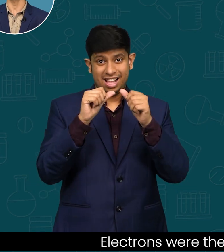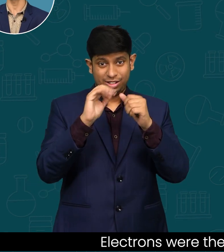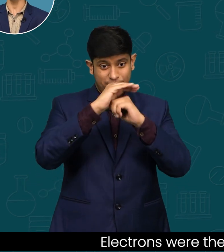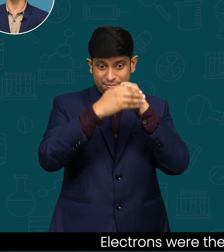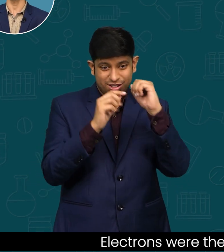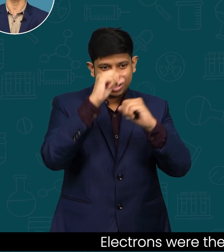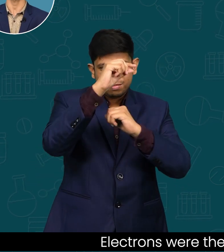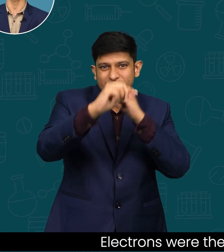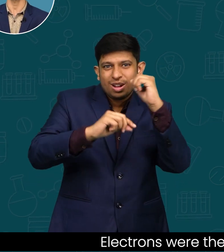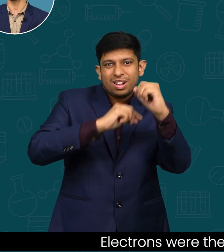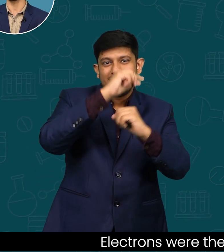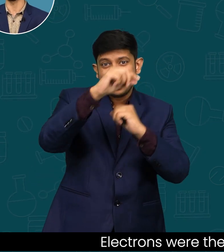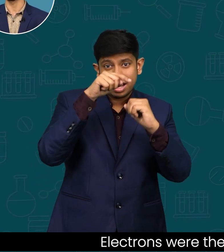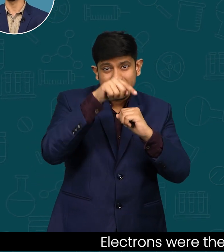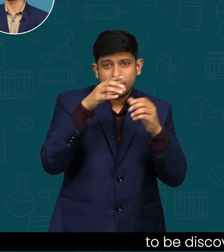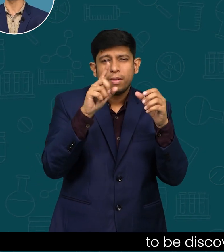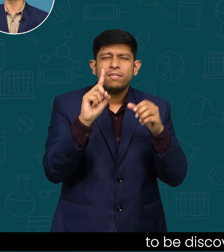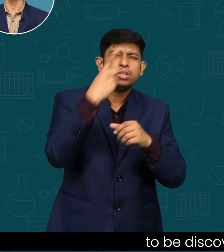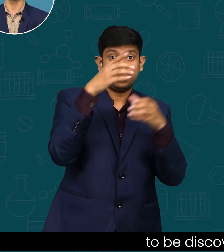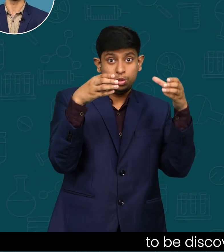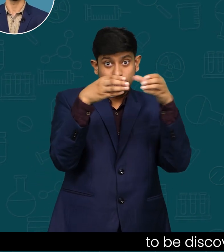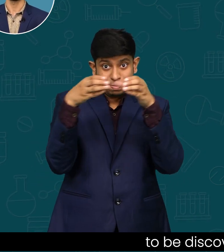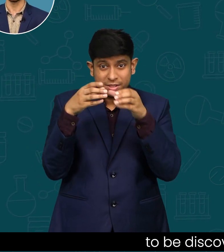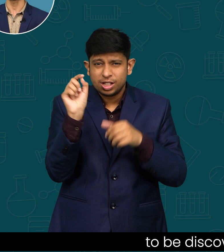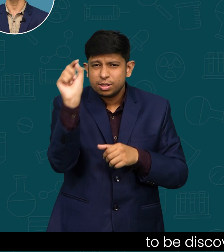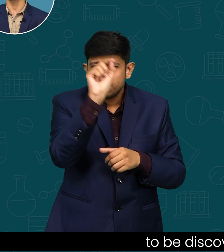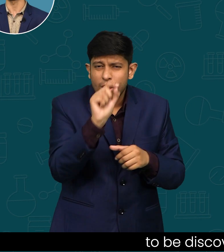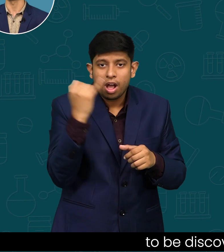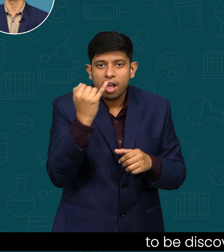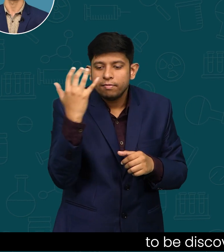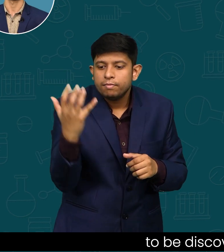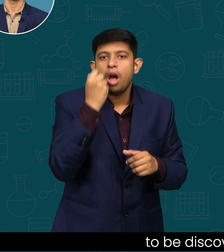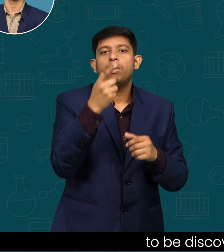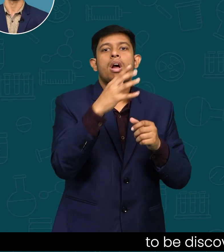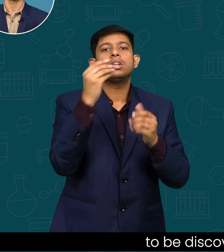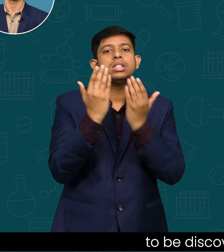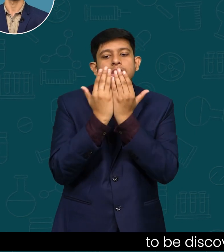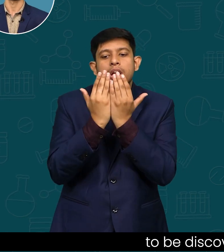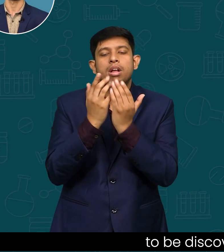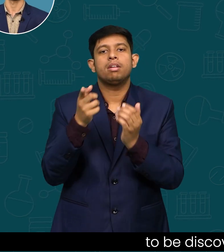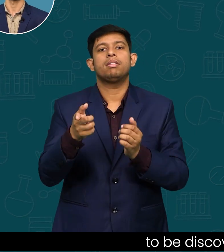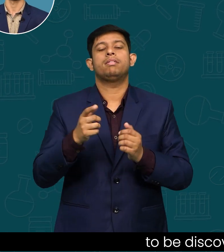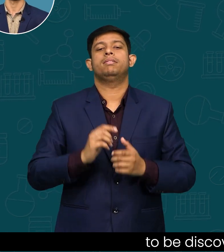Electrons were the first subatomic particles to be discovered and studied.